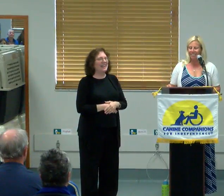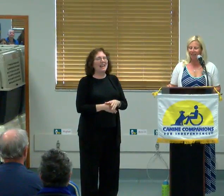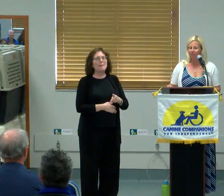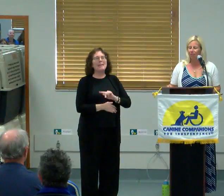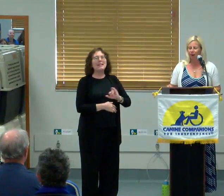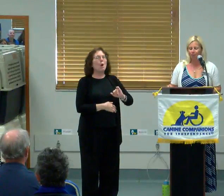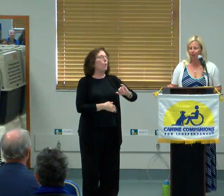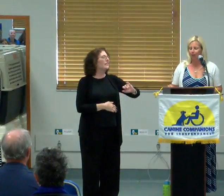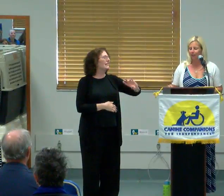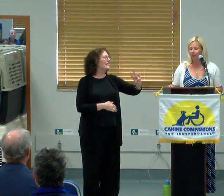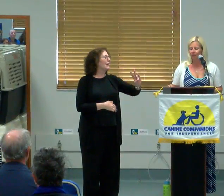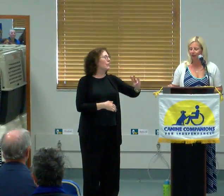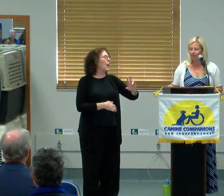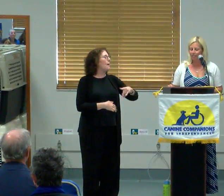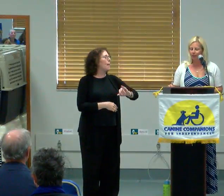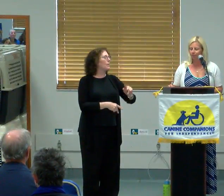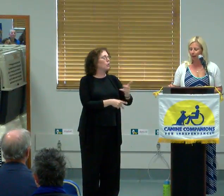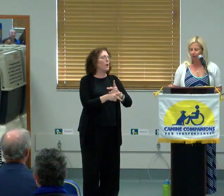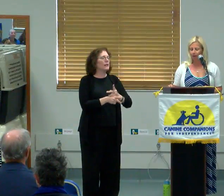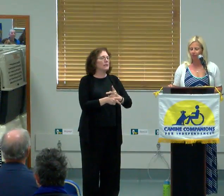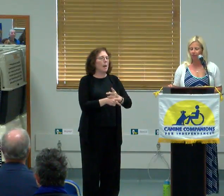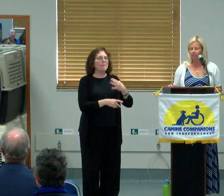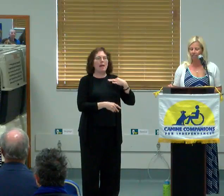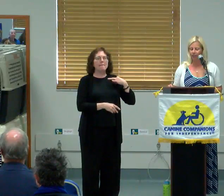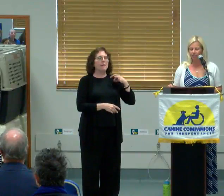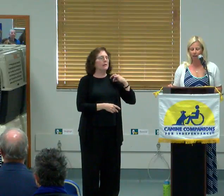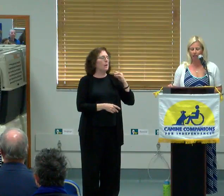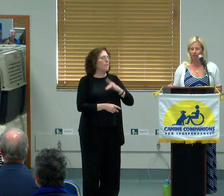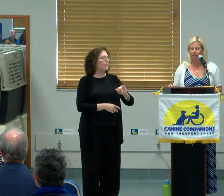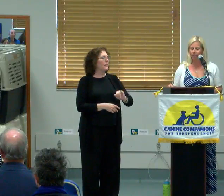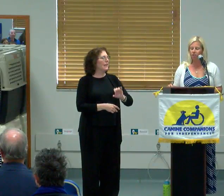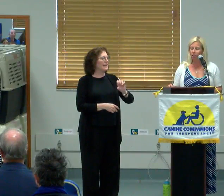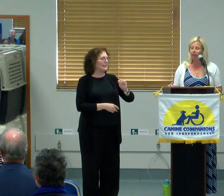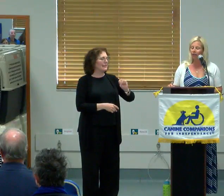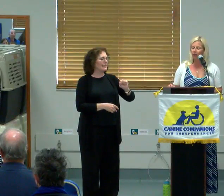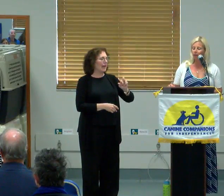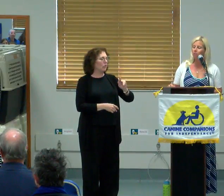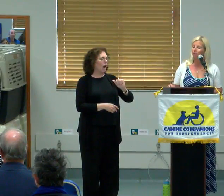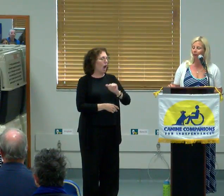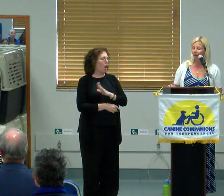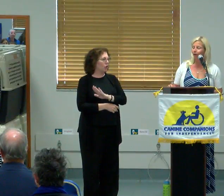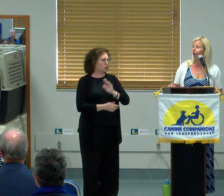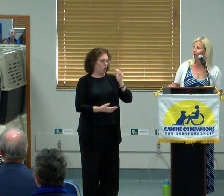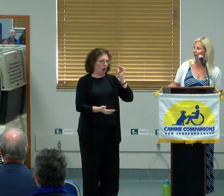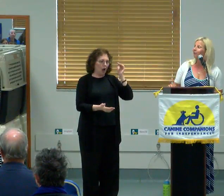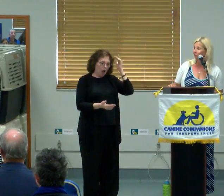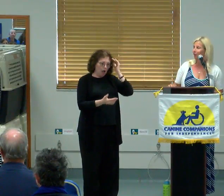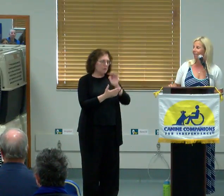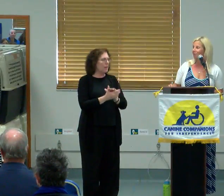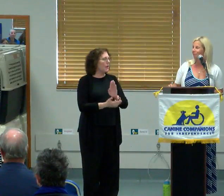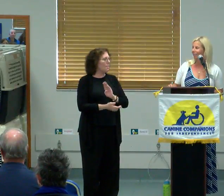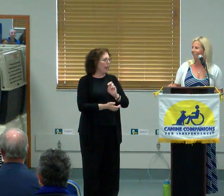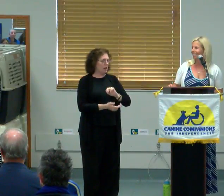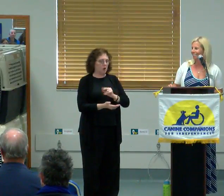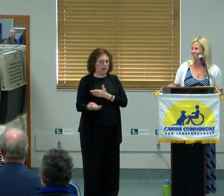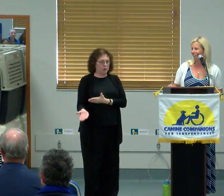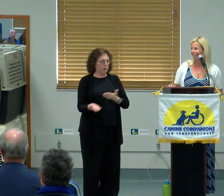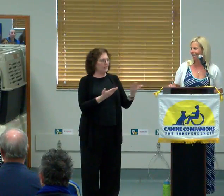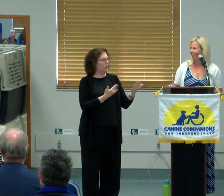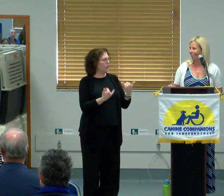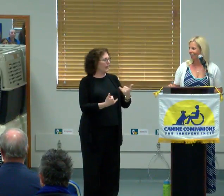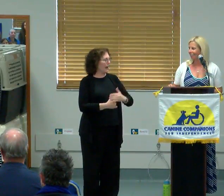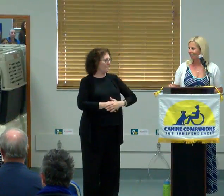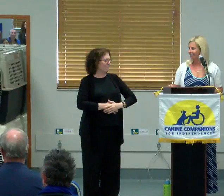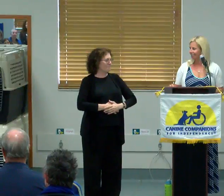PETA was the 7th puppy raised by volunteer puppy raiser Sarah Stoller, and she and her husband Ben are here to present PETA